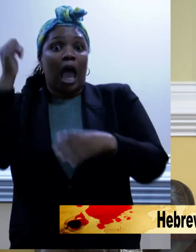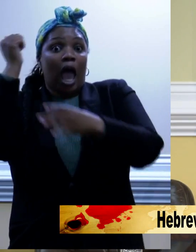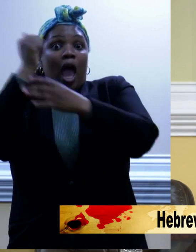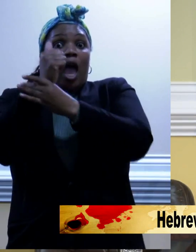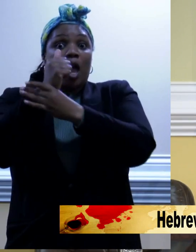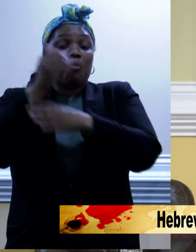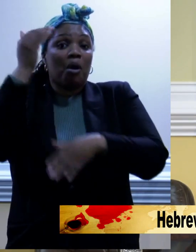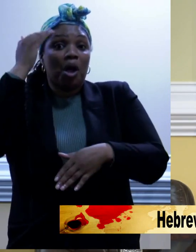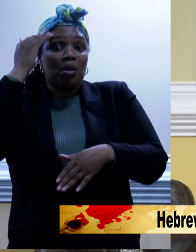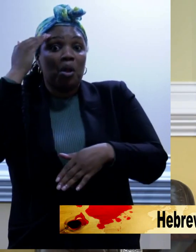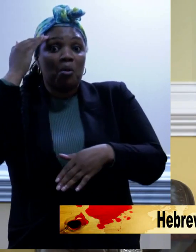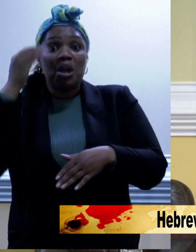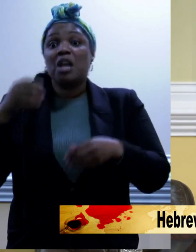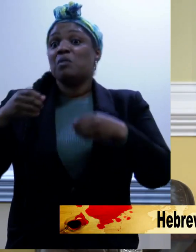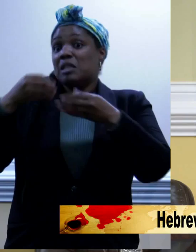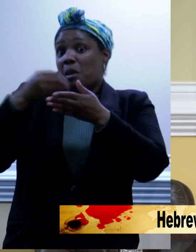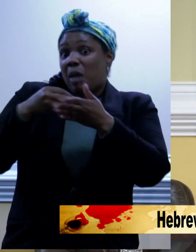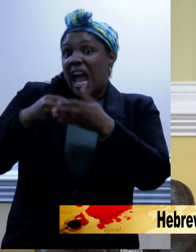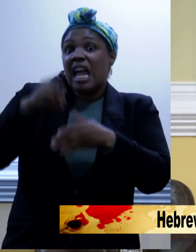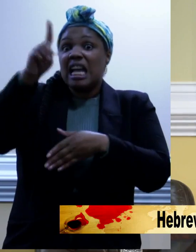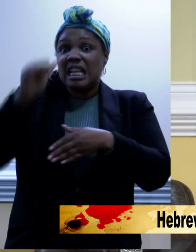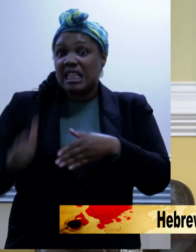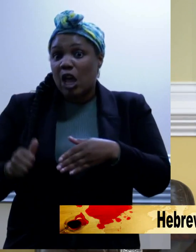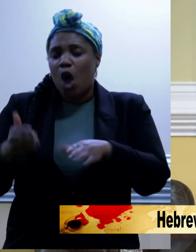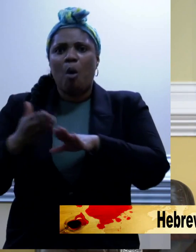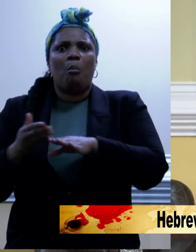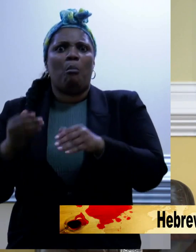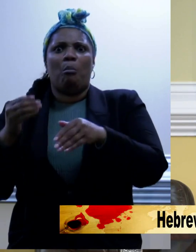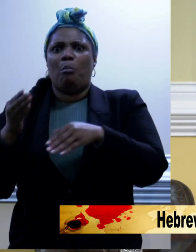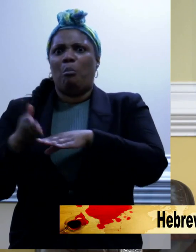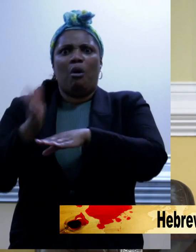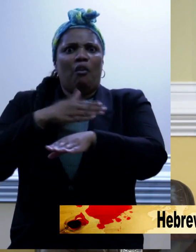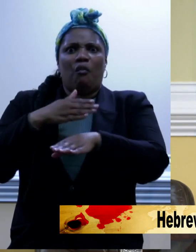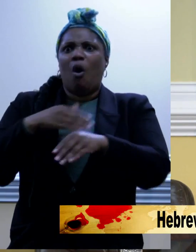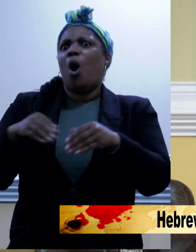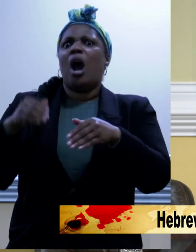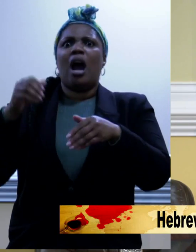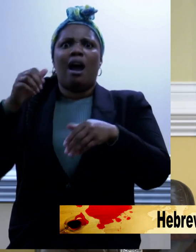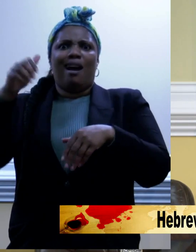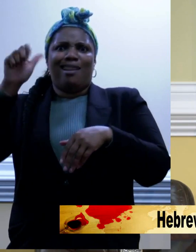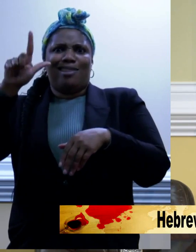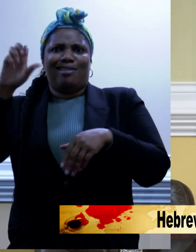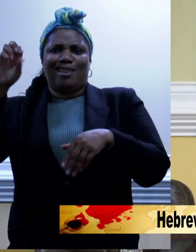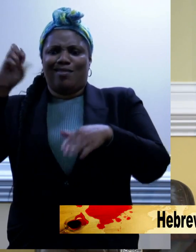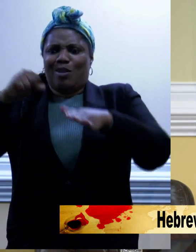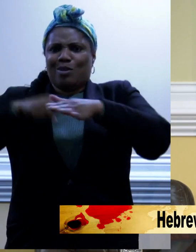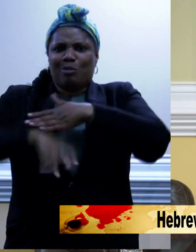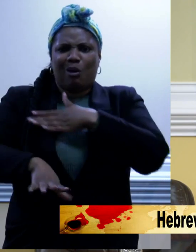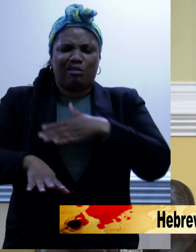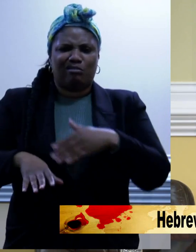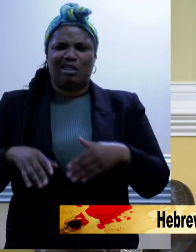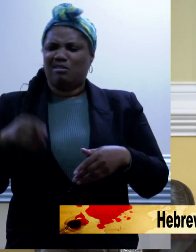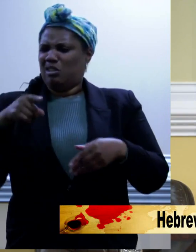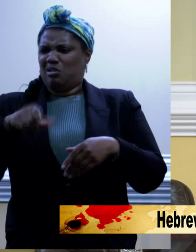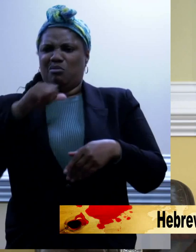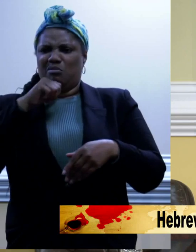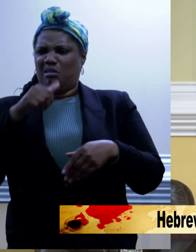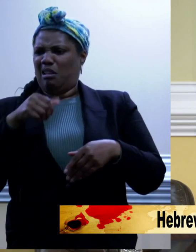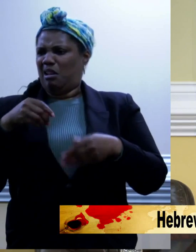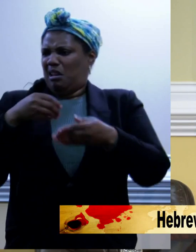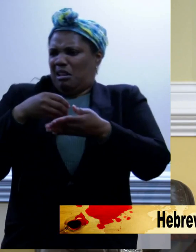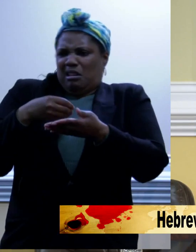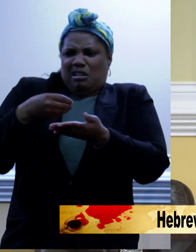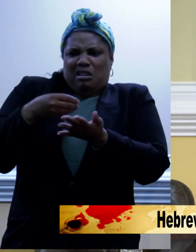tenth before Levi was born. Teach. And you're going to tell me about it. You can't collect no tithe unless you got a leap. Come on,